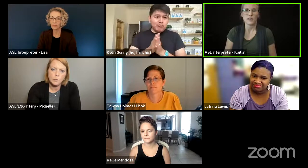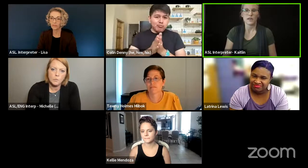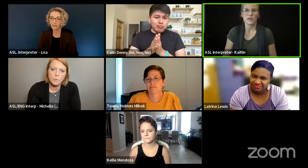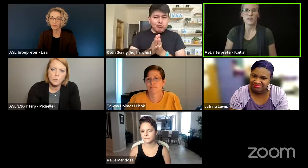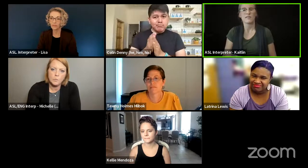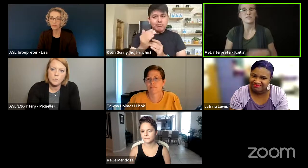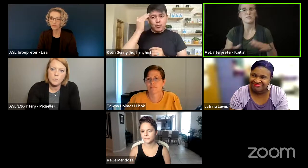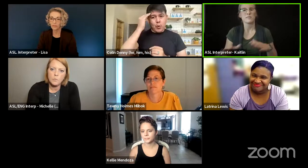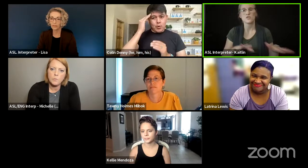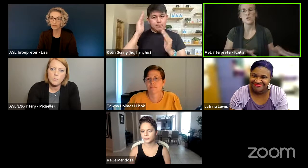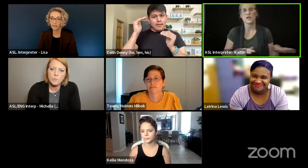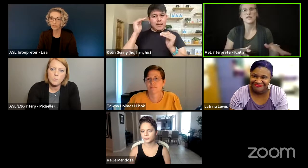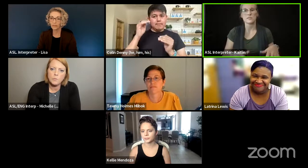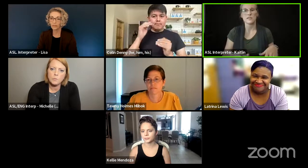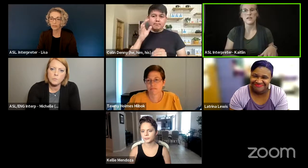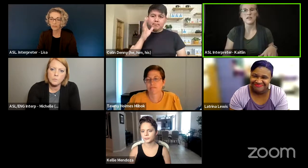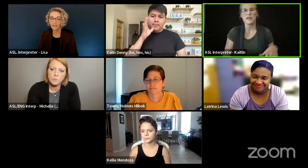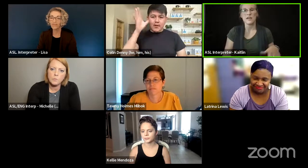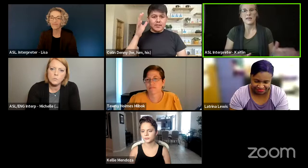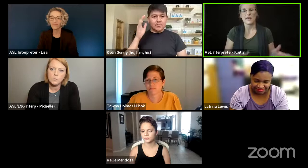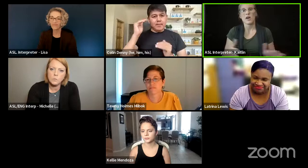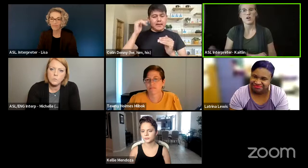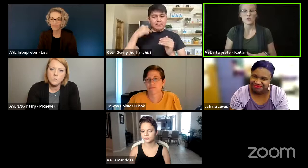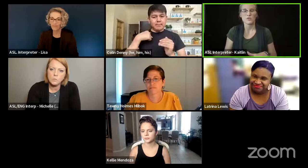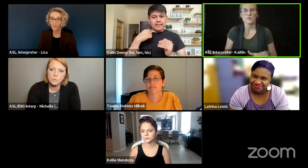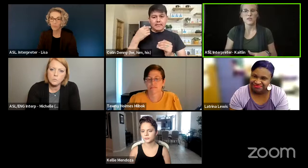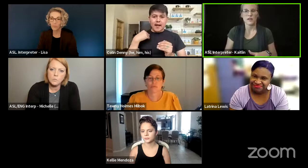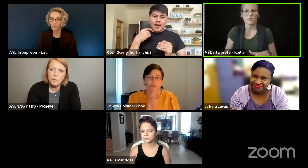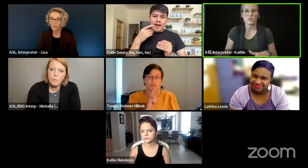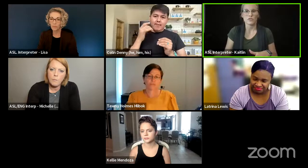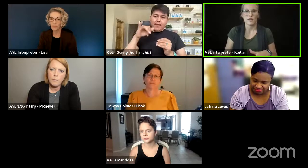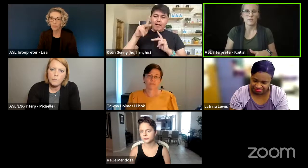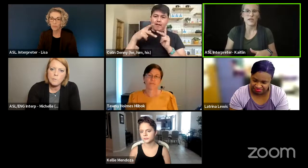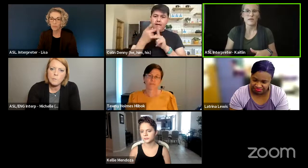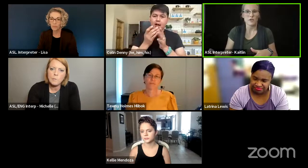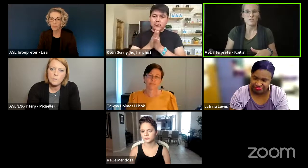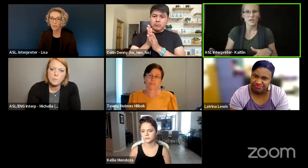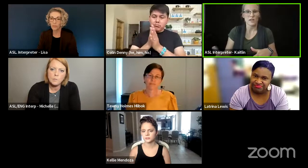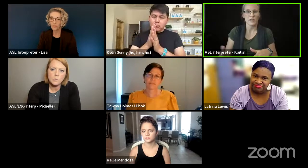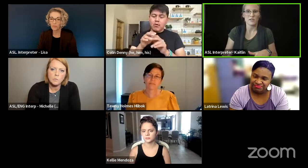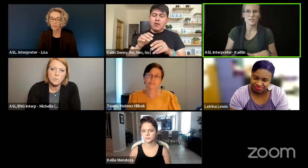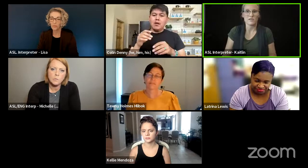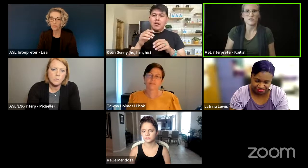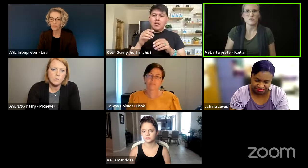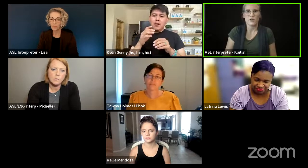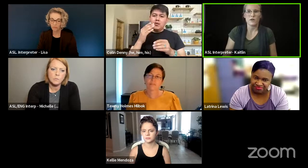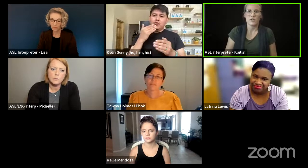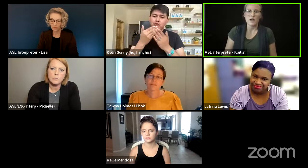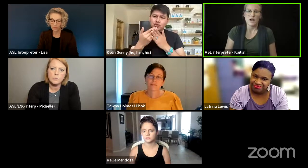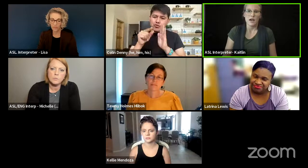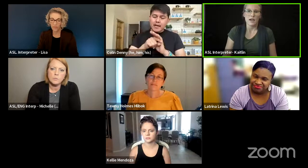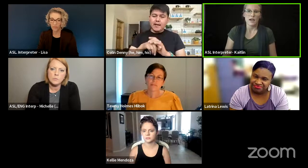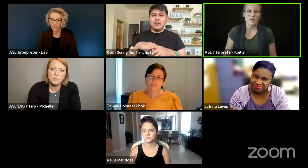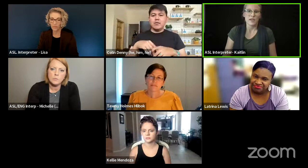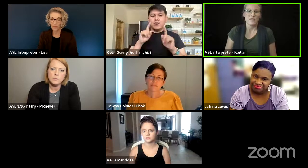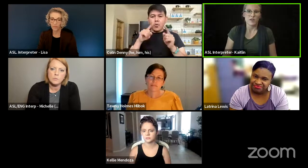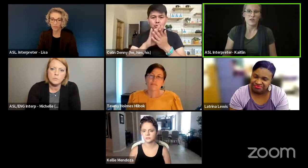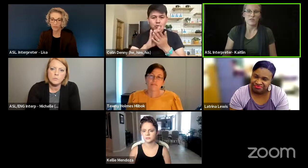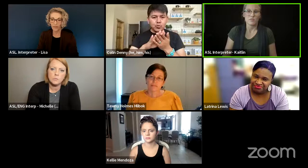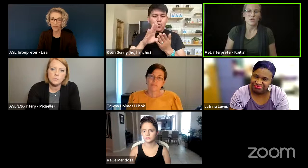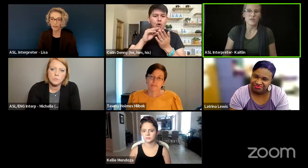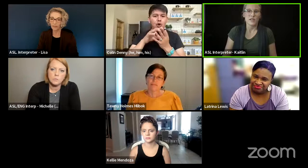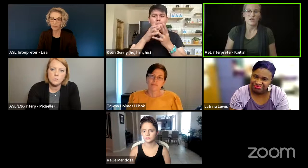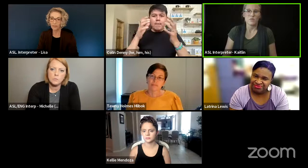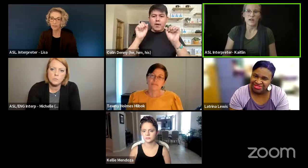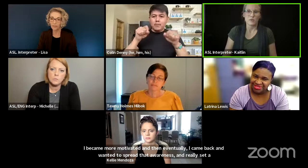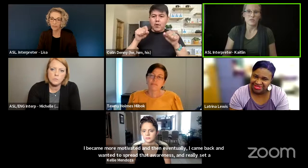when they have the same story as me and they are immersed within that culture, they became motivated like myself as well. I became